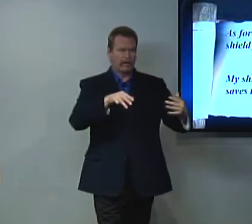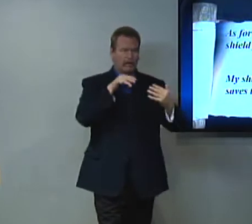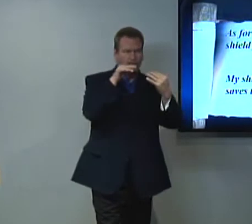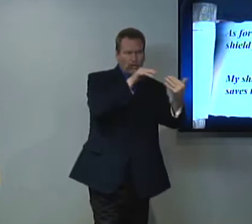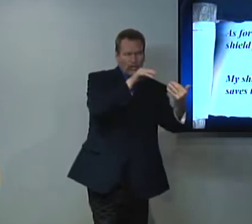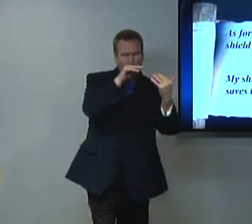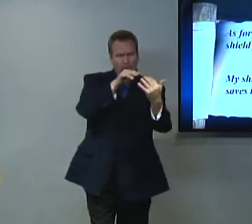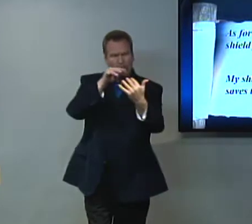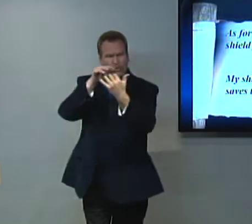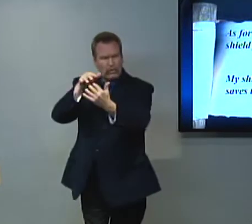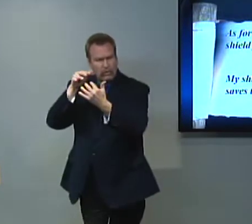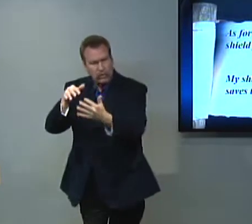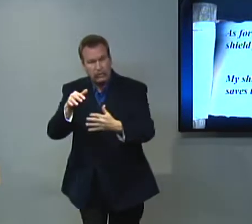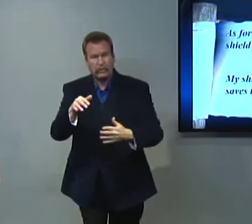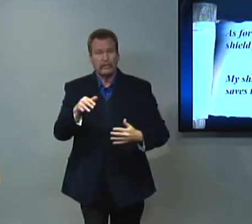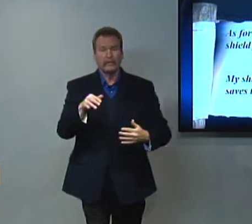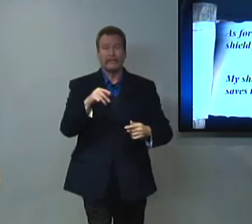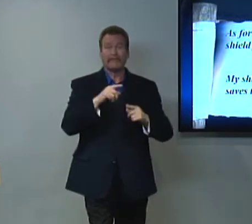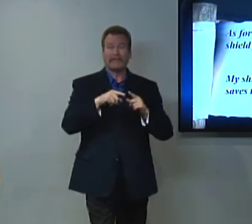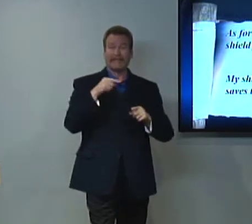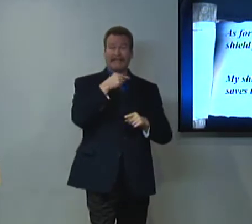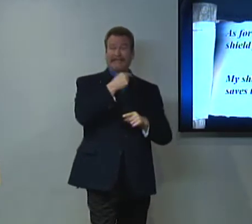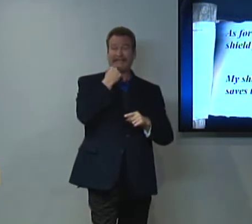they had so many enemies at that time.